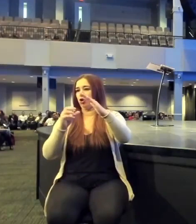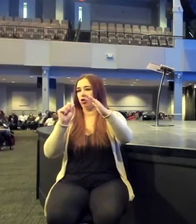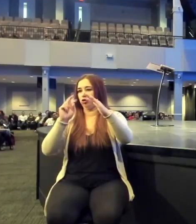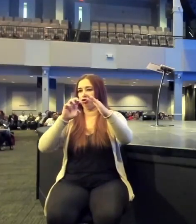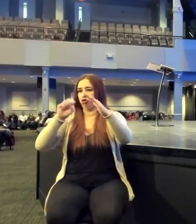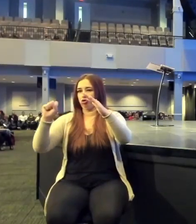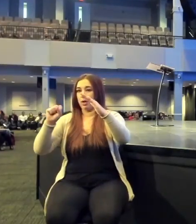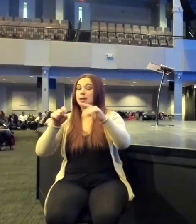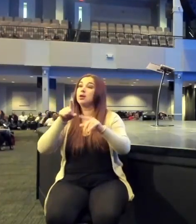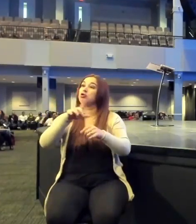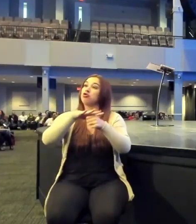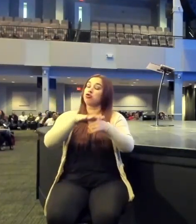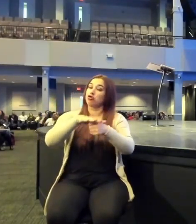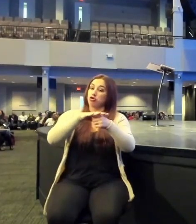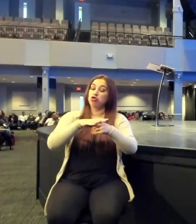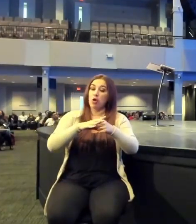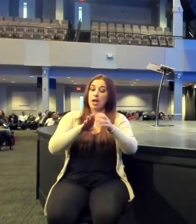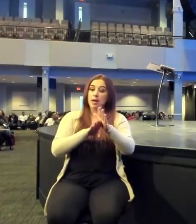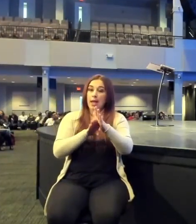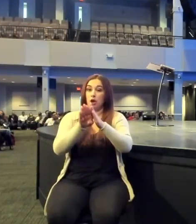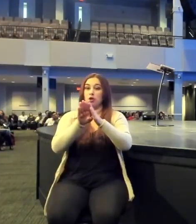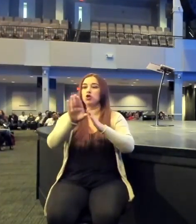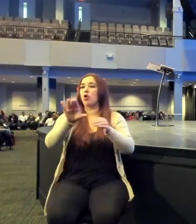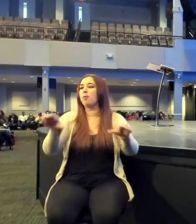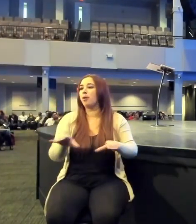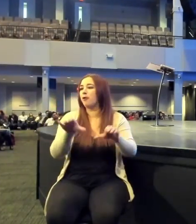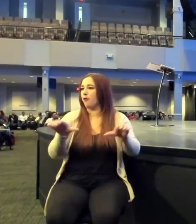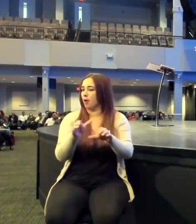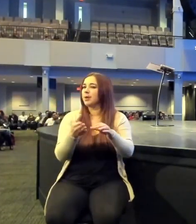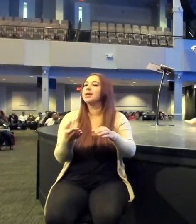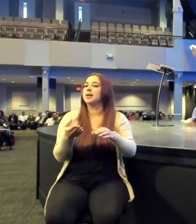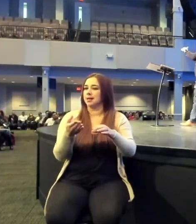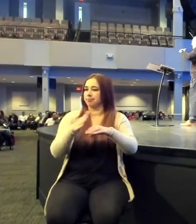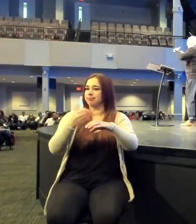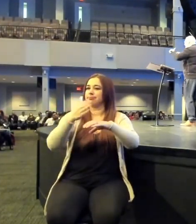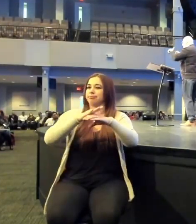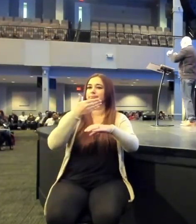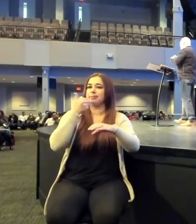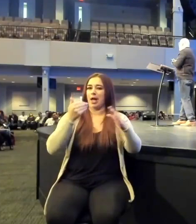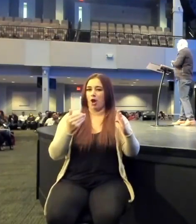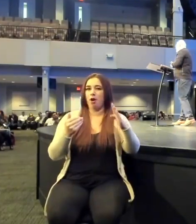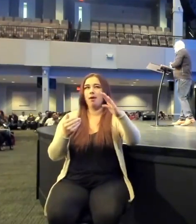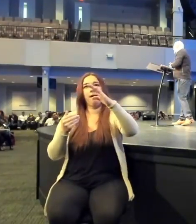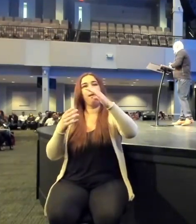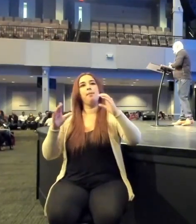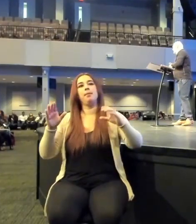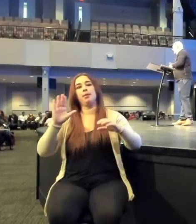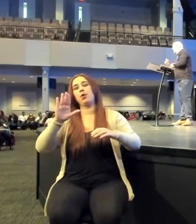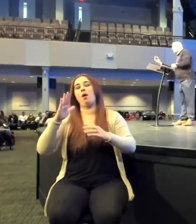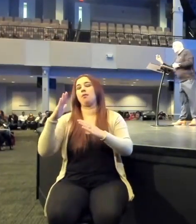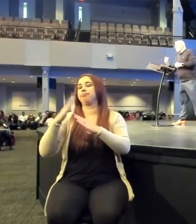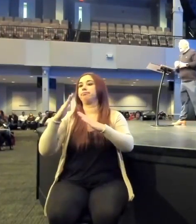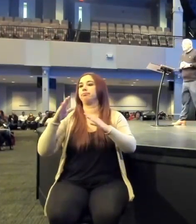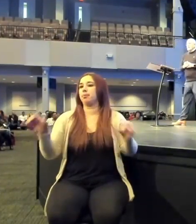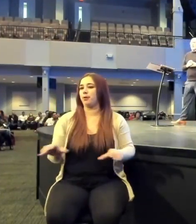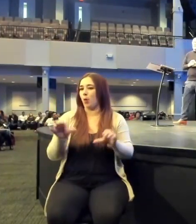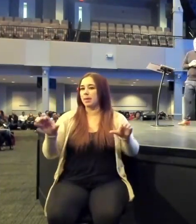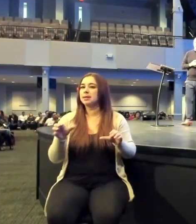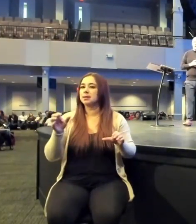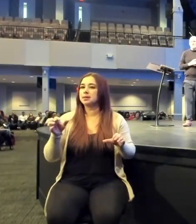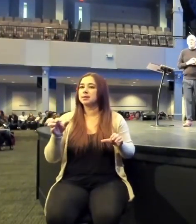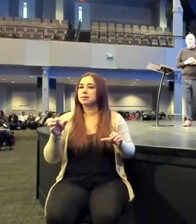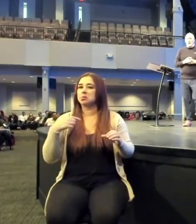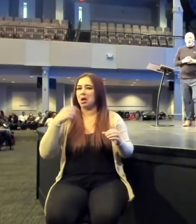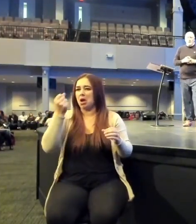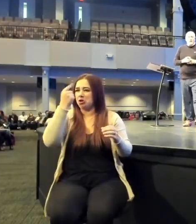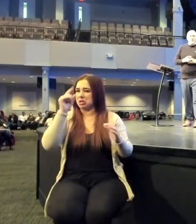your stress increases, your performance increases till you get to an optimal level of performance. All of us can practically